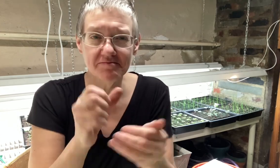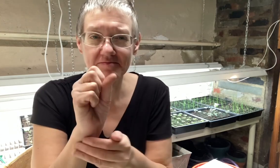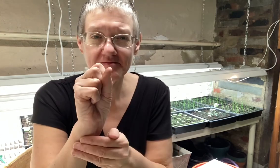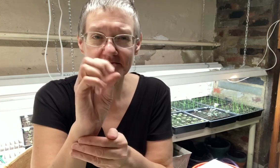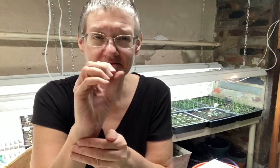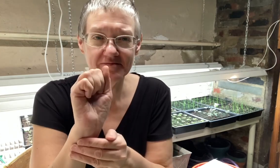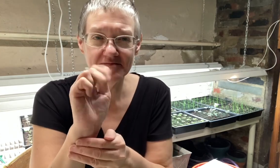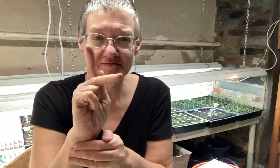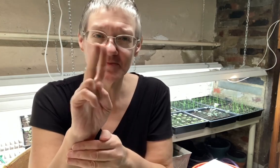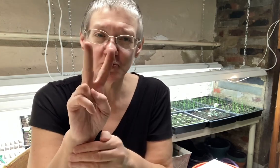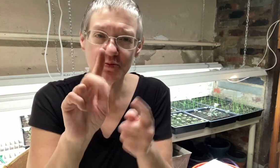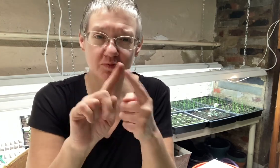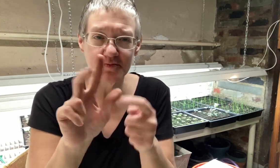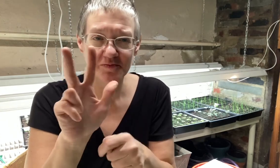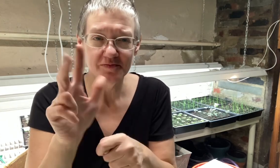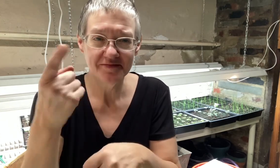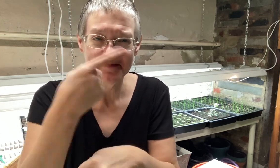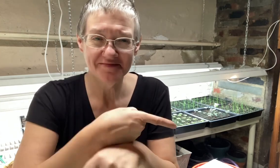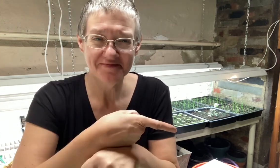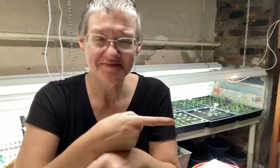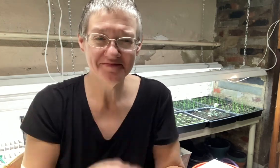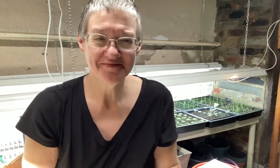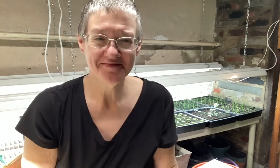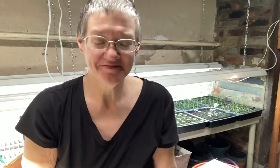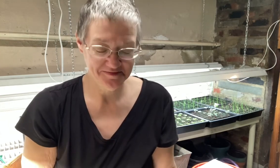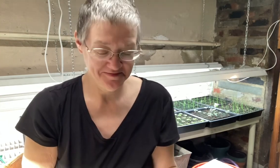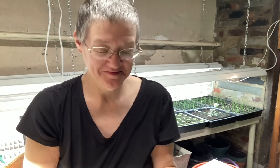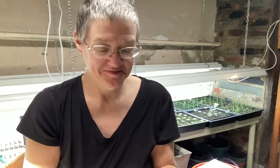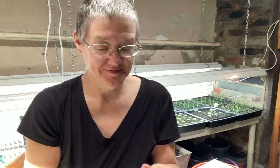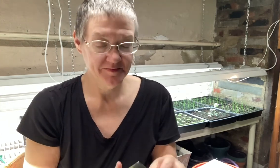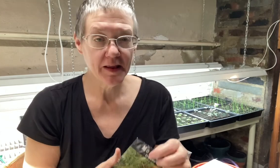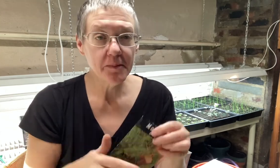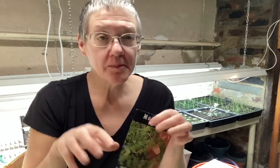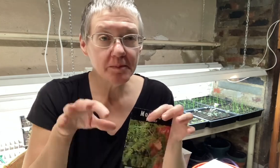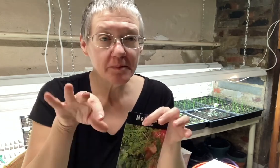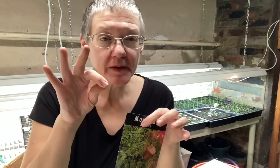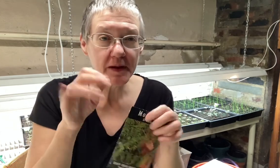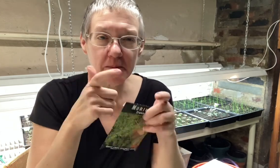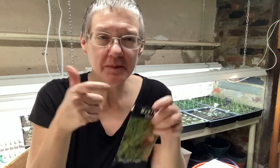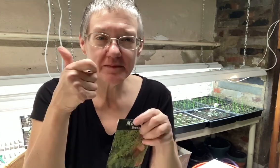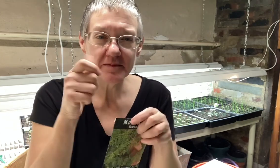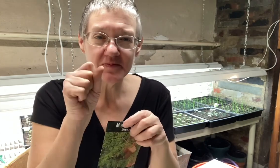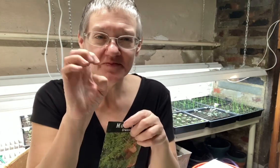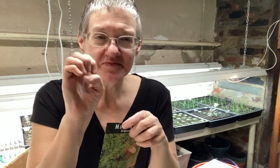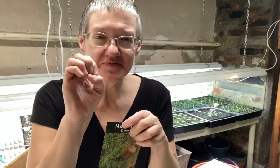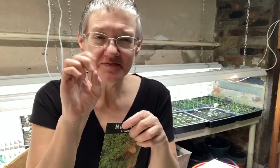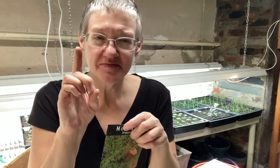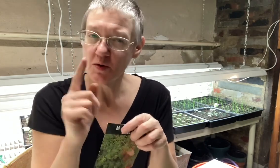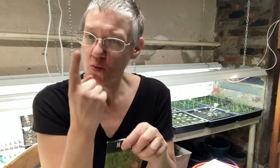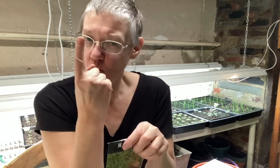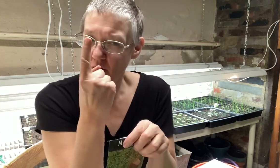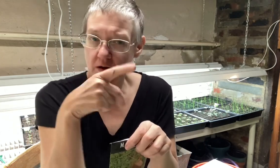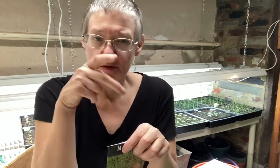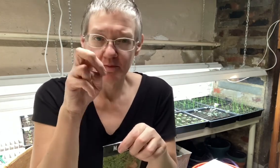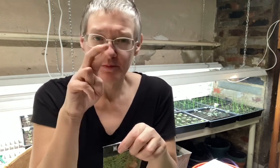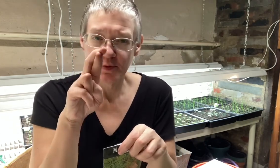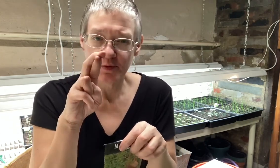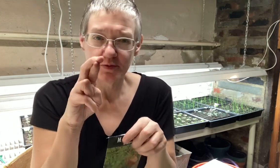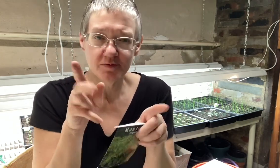But if you want to go ahead and soak it from the beginning, it's going to be 2 to 3 days. And pick the biggest seeds out of the